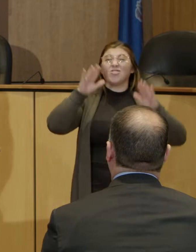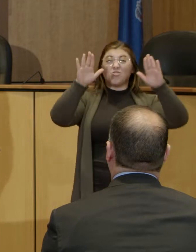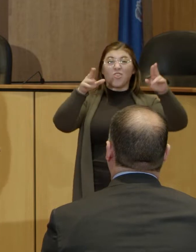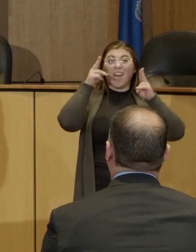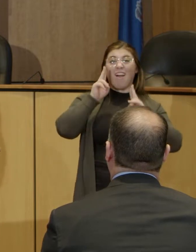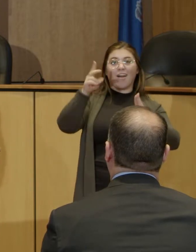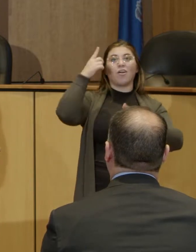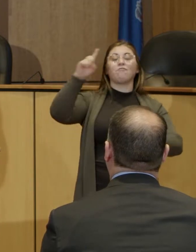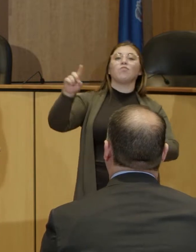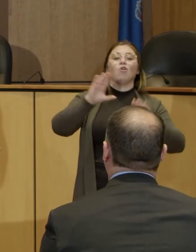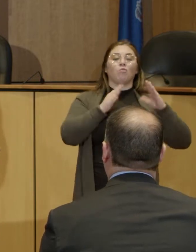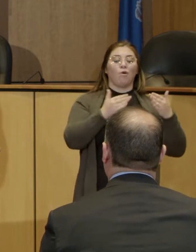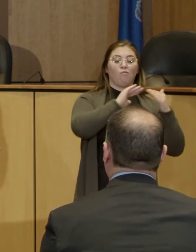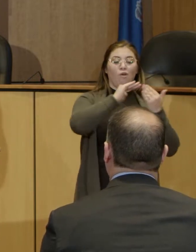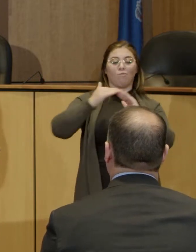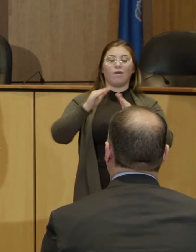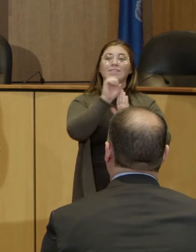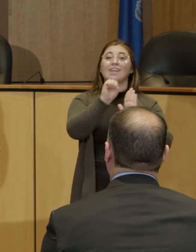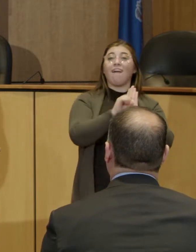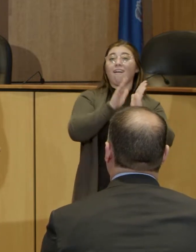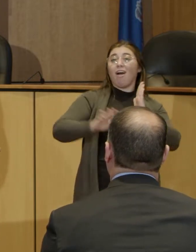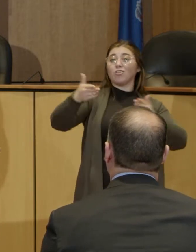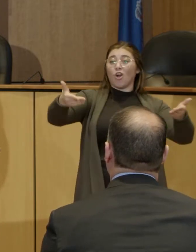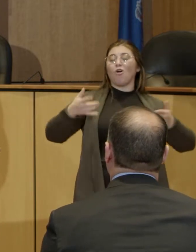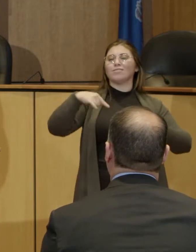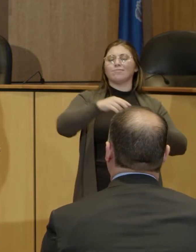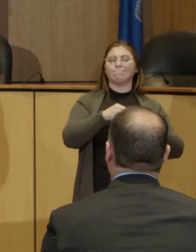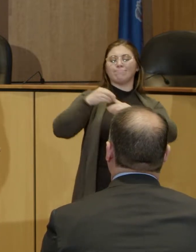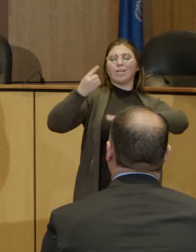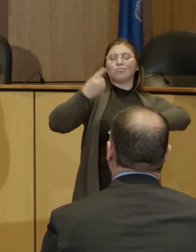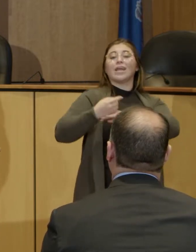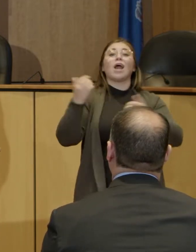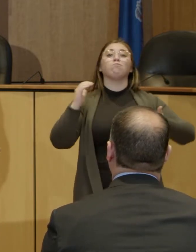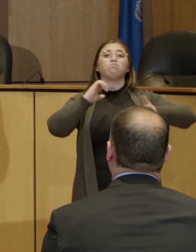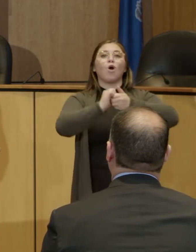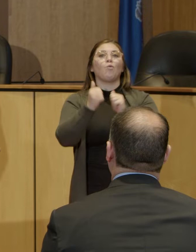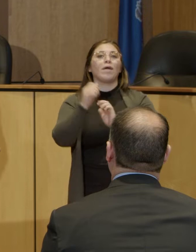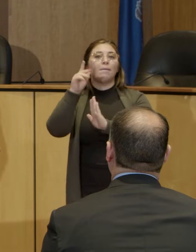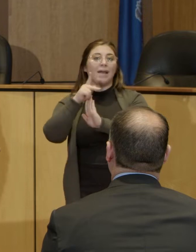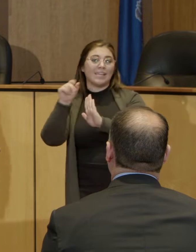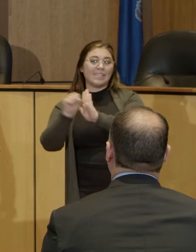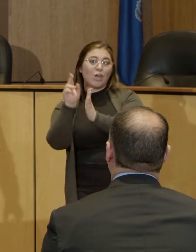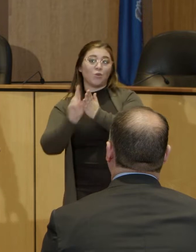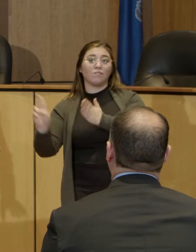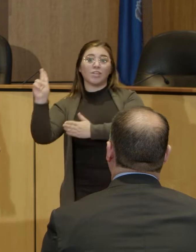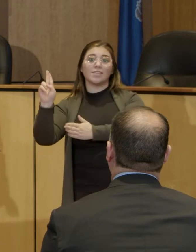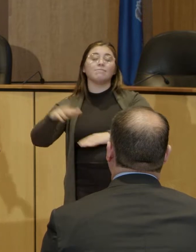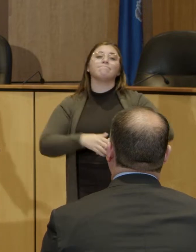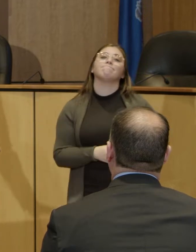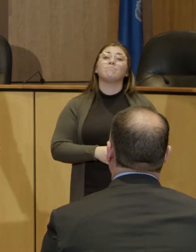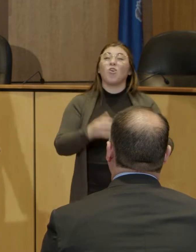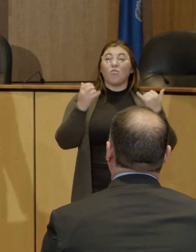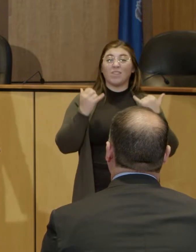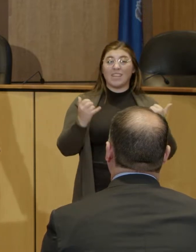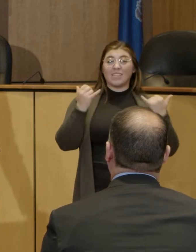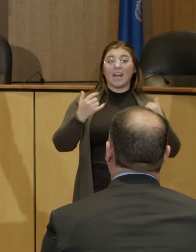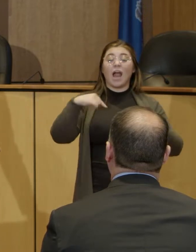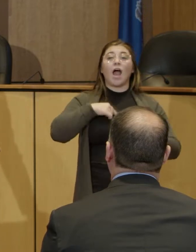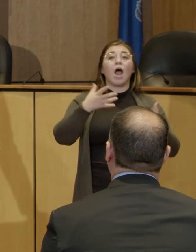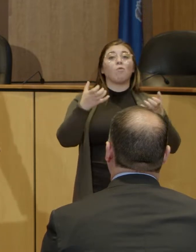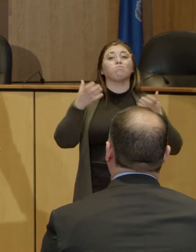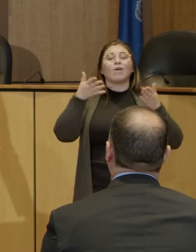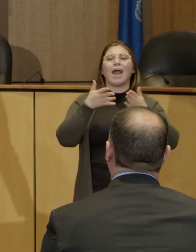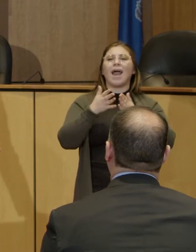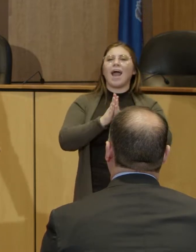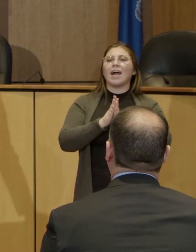honor for the Borough of State College to host this very special day with Penn State University. At this time, I would like